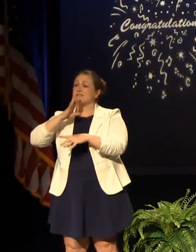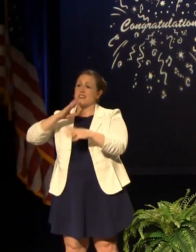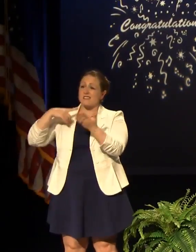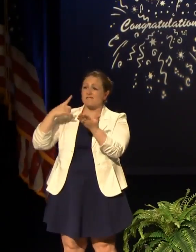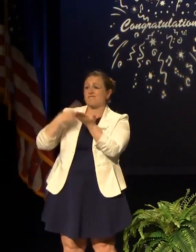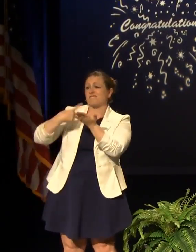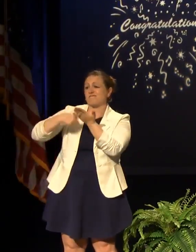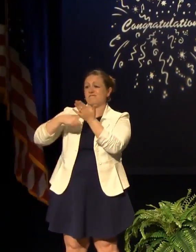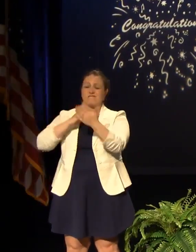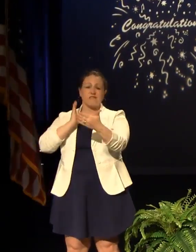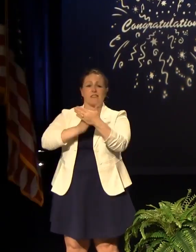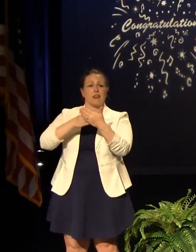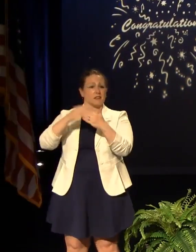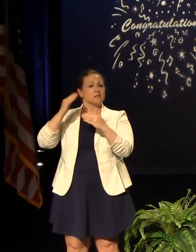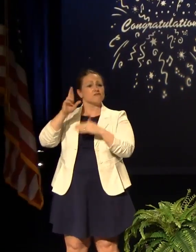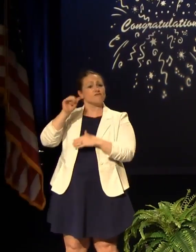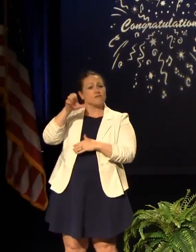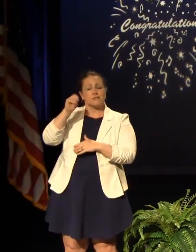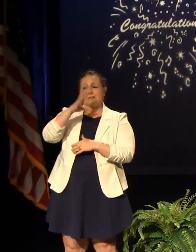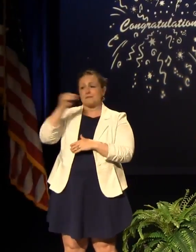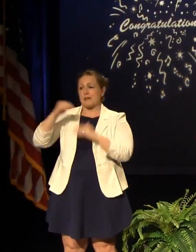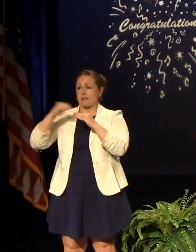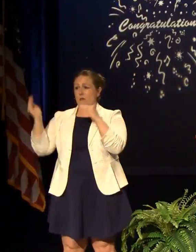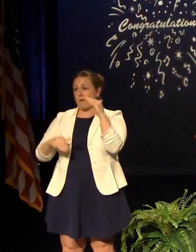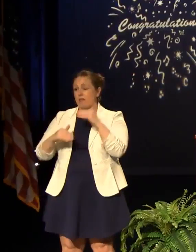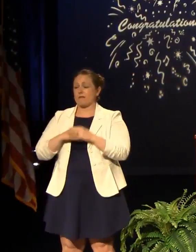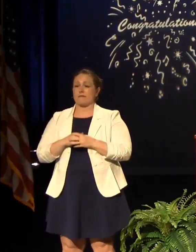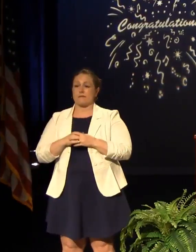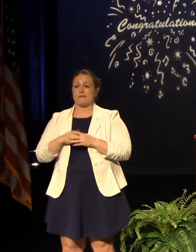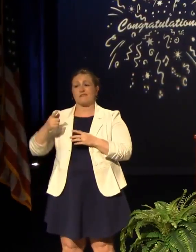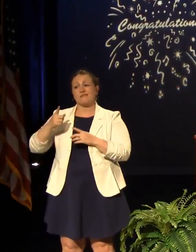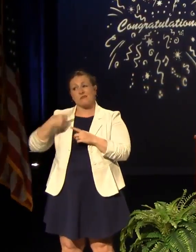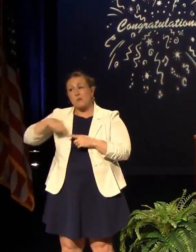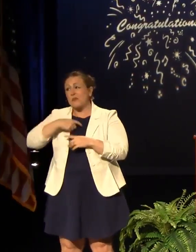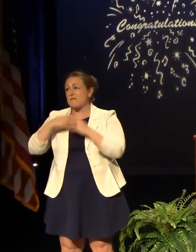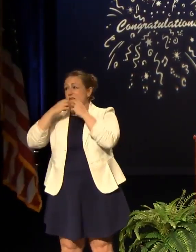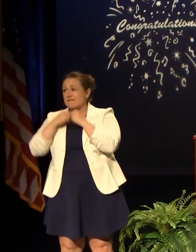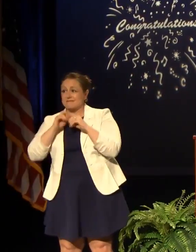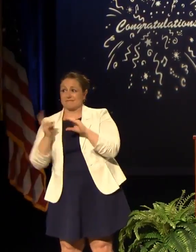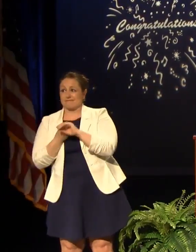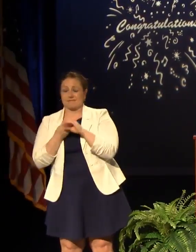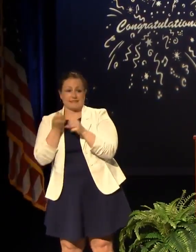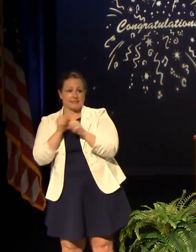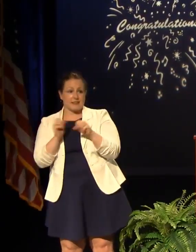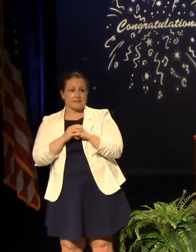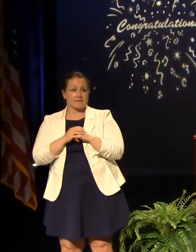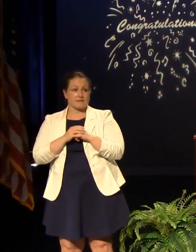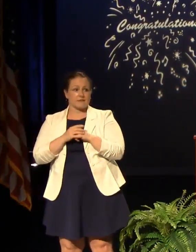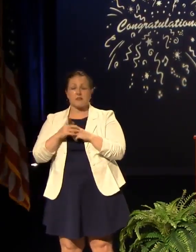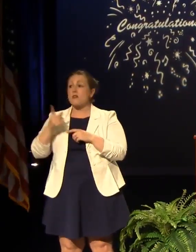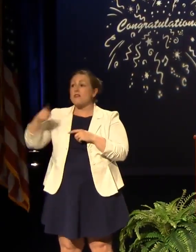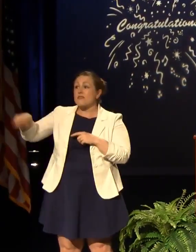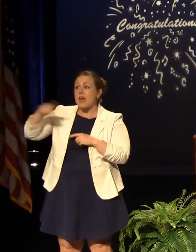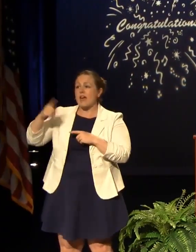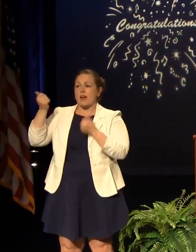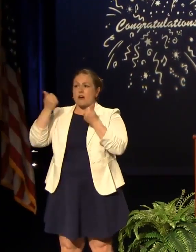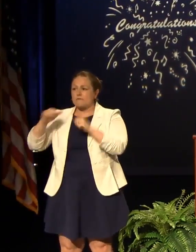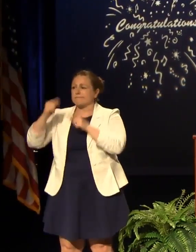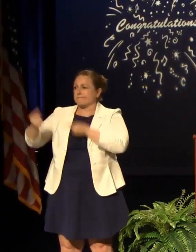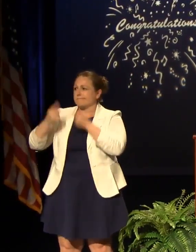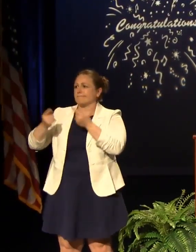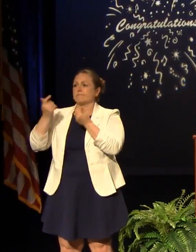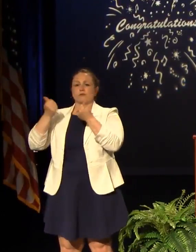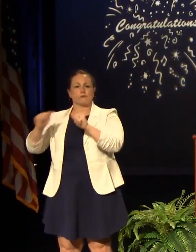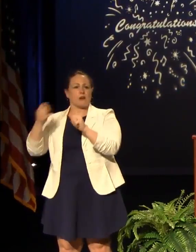As so many people across the nation are fighting for their voices to be heard, what will your impact be? How will you find your voice after high